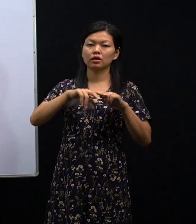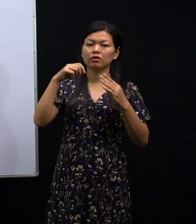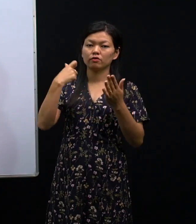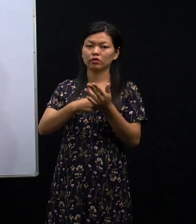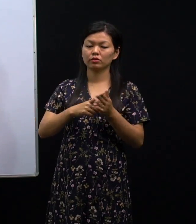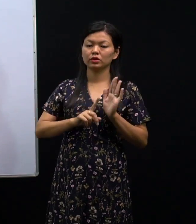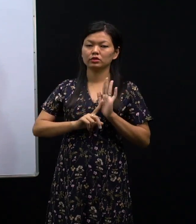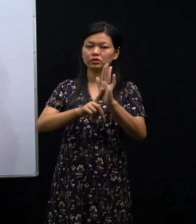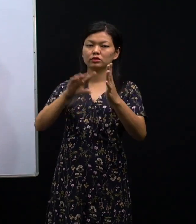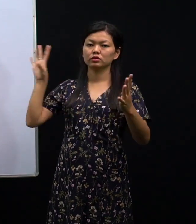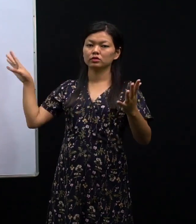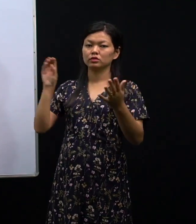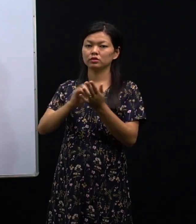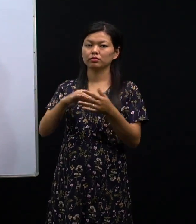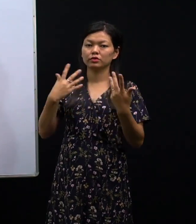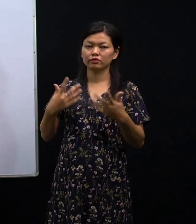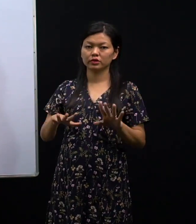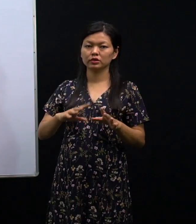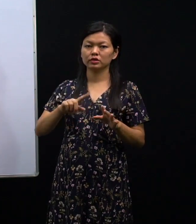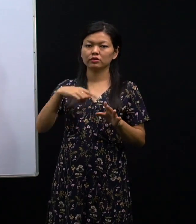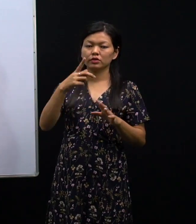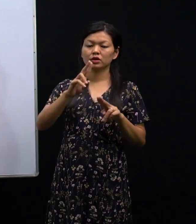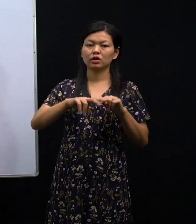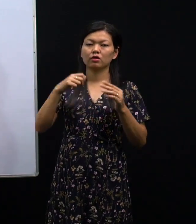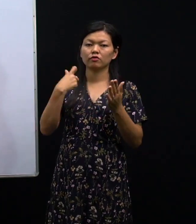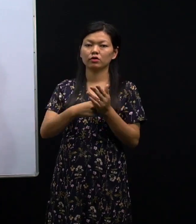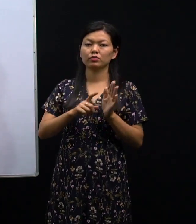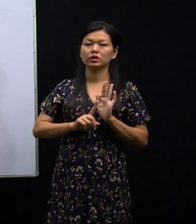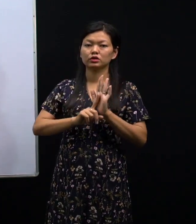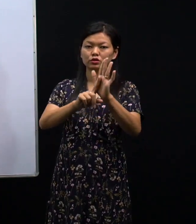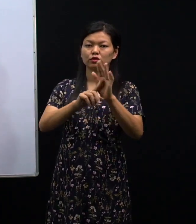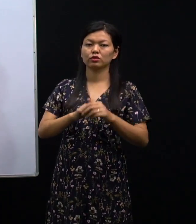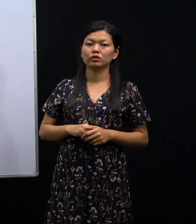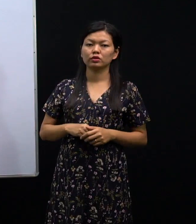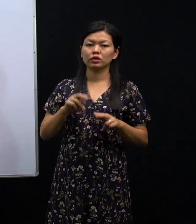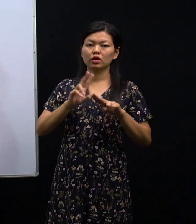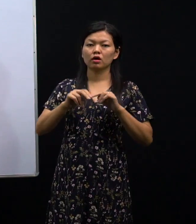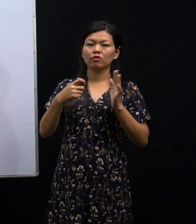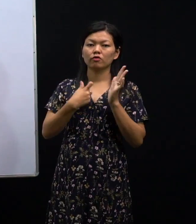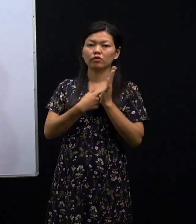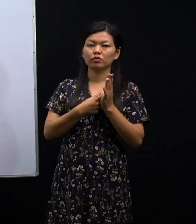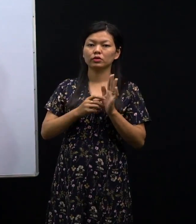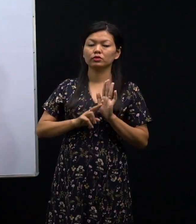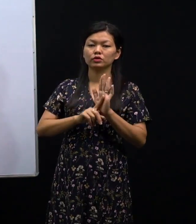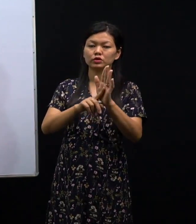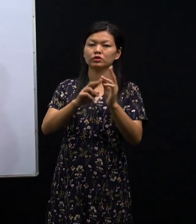already copy down it. One more formula. Okay. That formula is like here. Look at